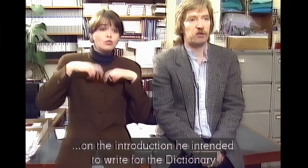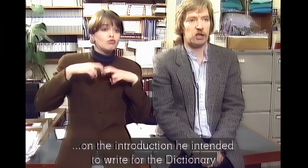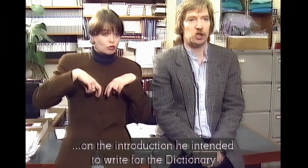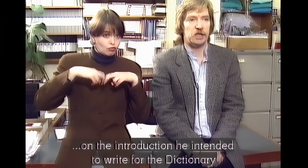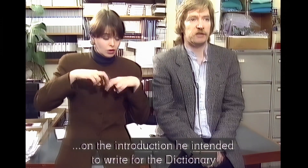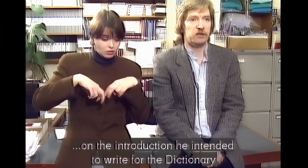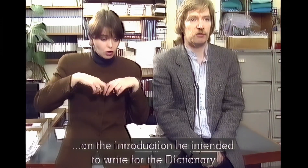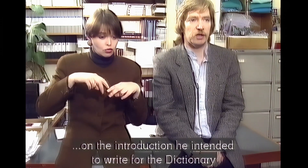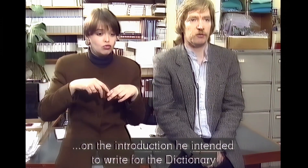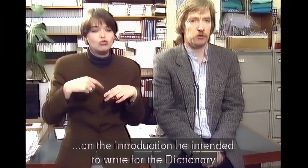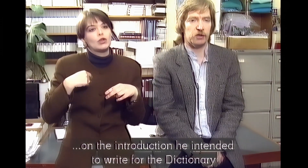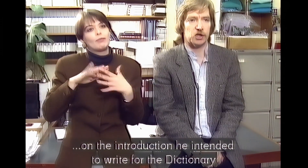introduction he intended to write for the dictionary.